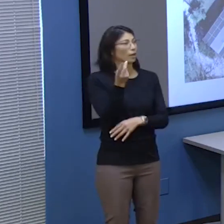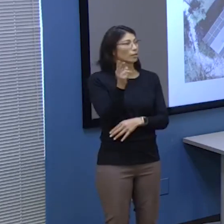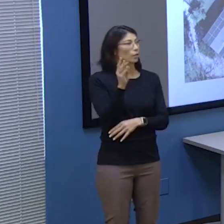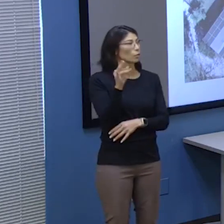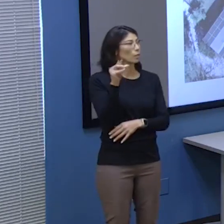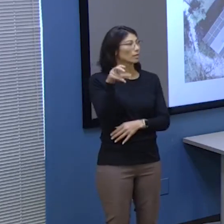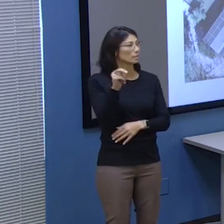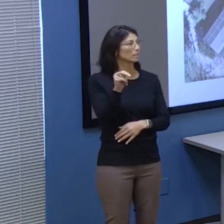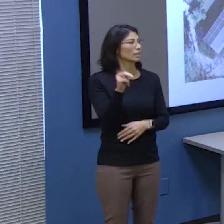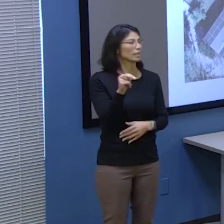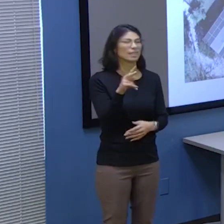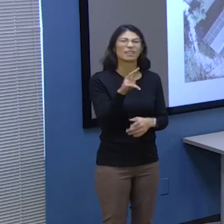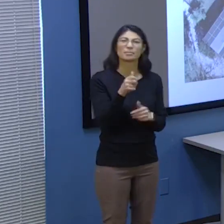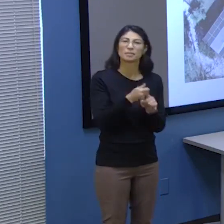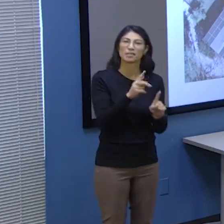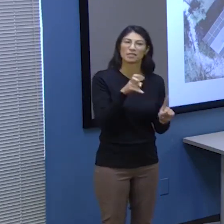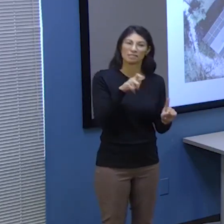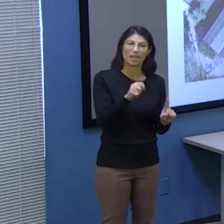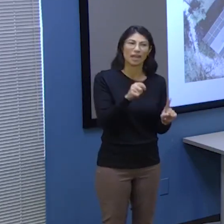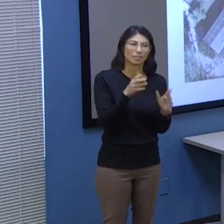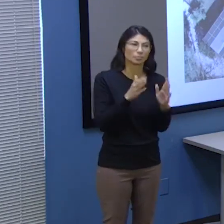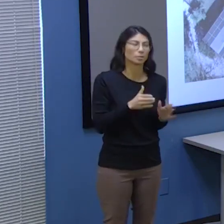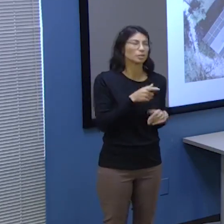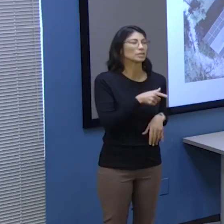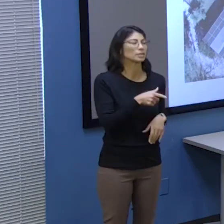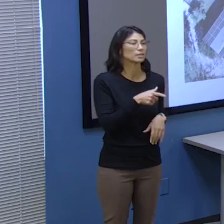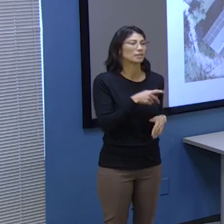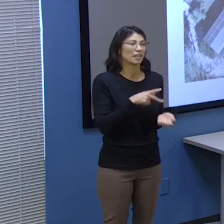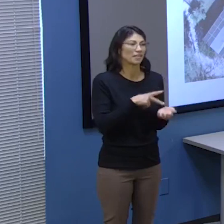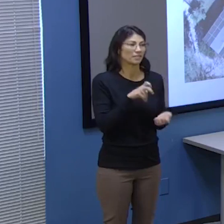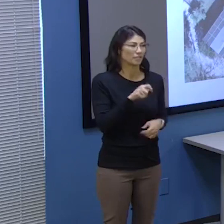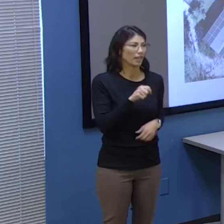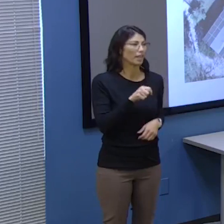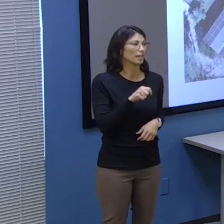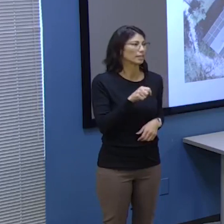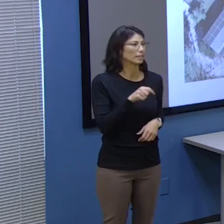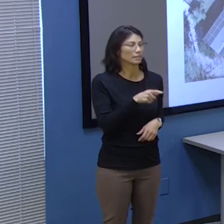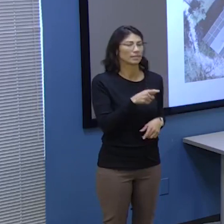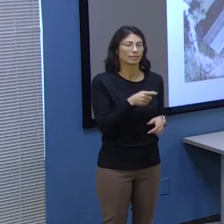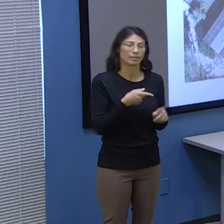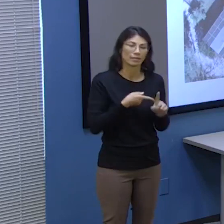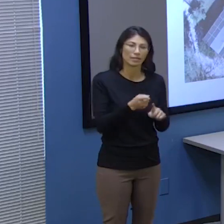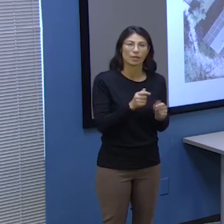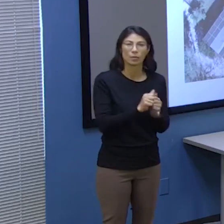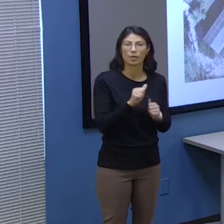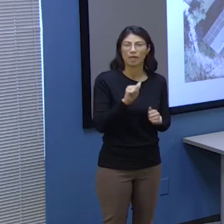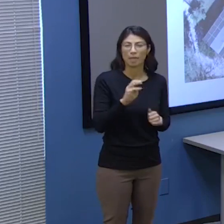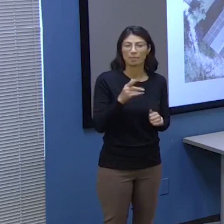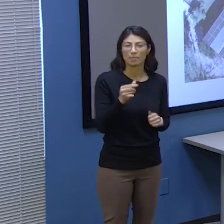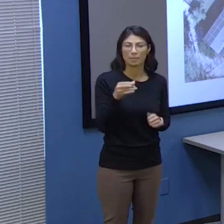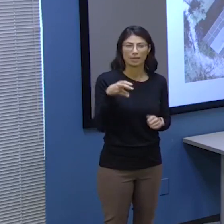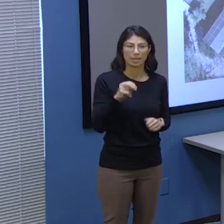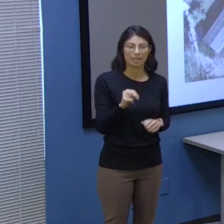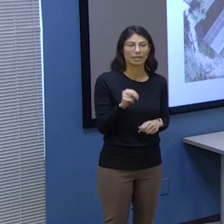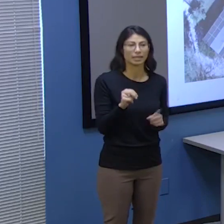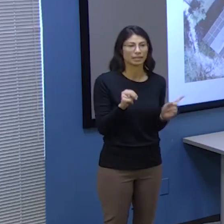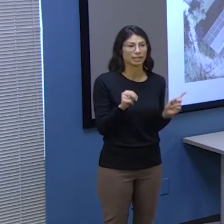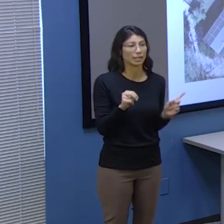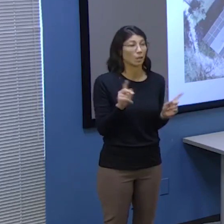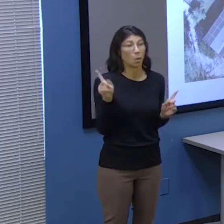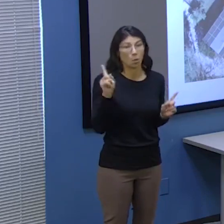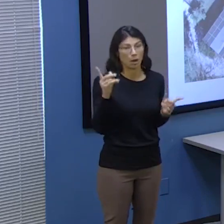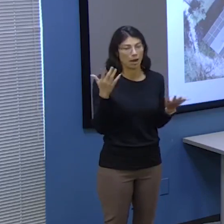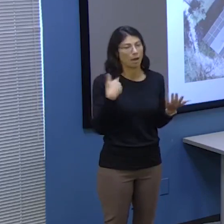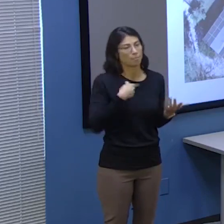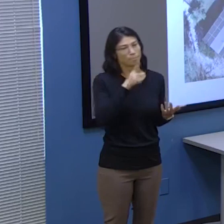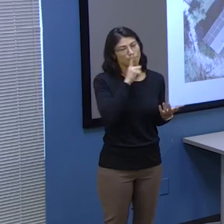a veterinarian, knew another veterinarian that's a reptile and amphibian specialist. And it's in Eustis. I can't tell you where because it is